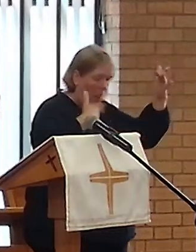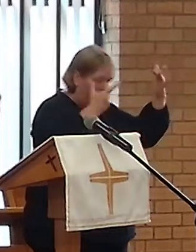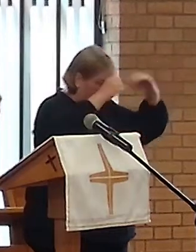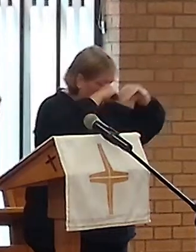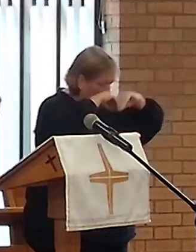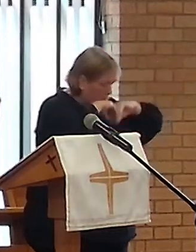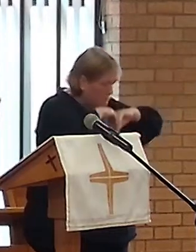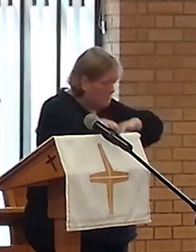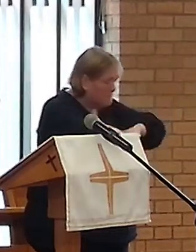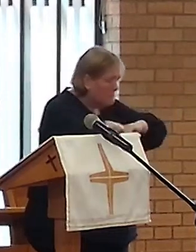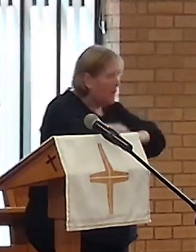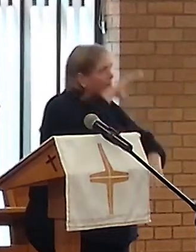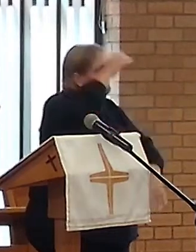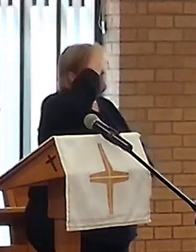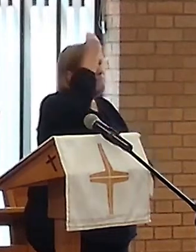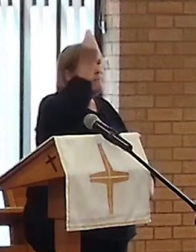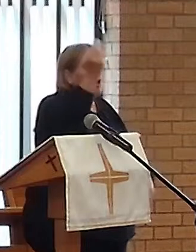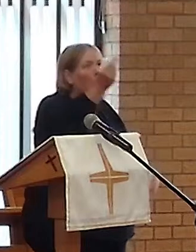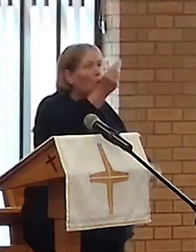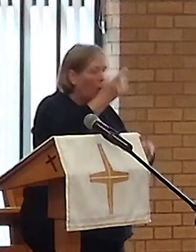I can't remember where it goes now.